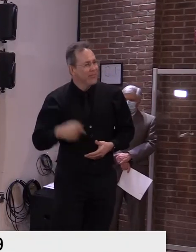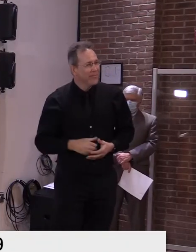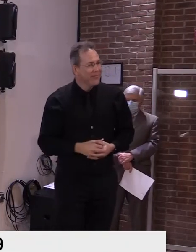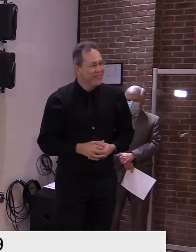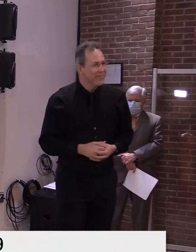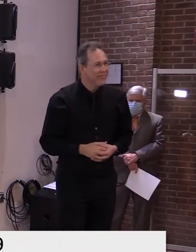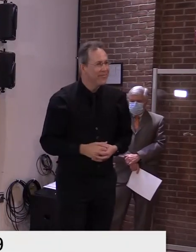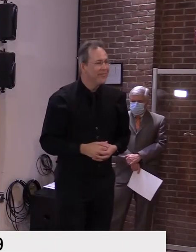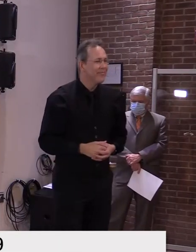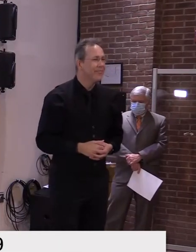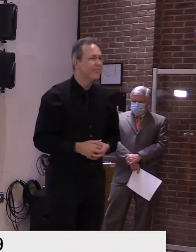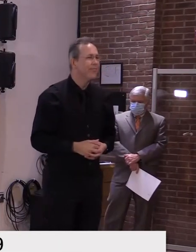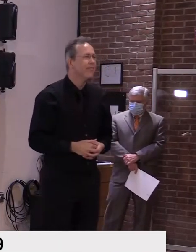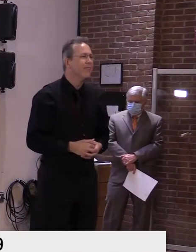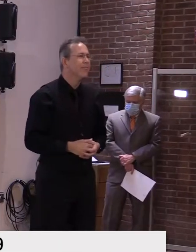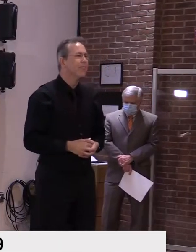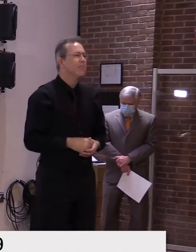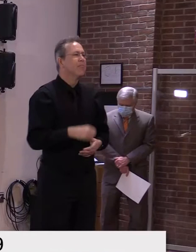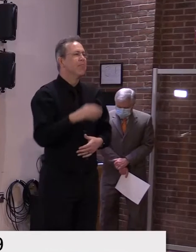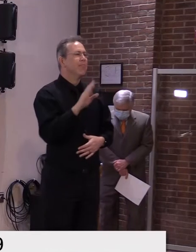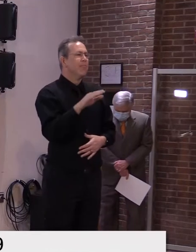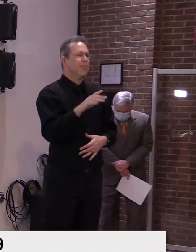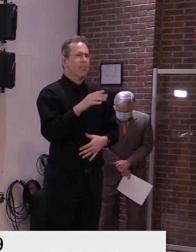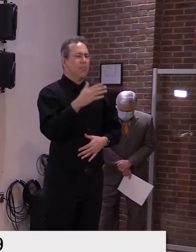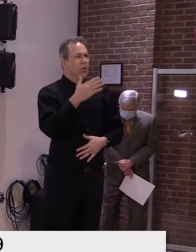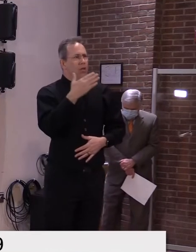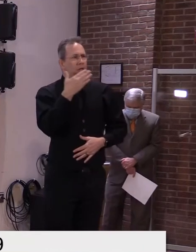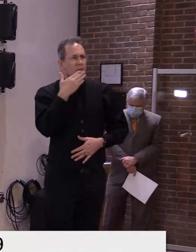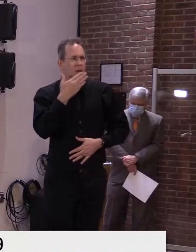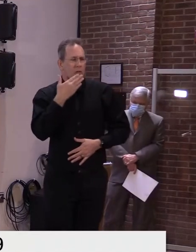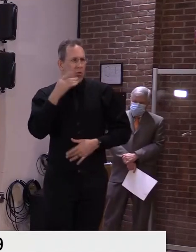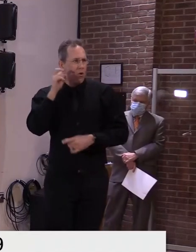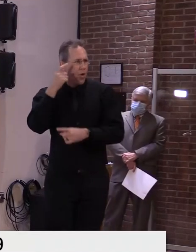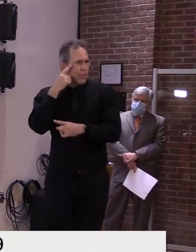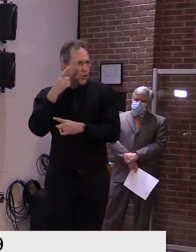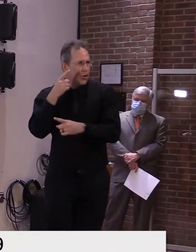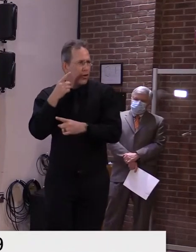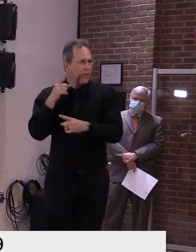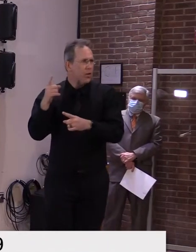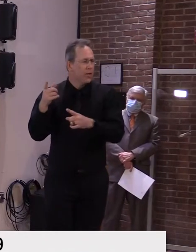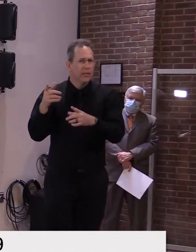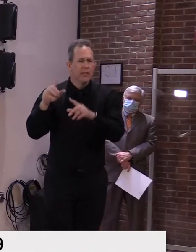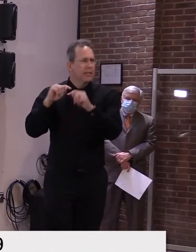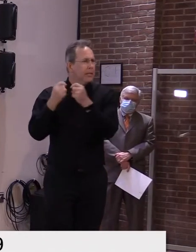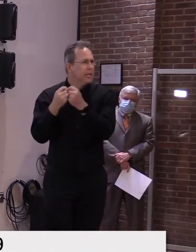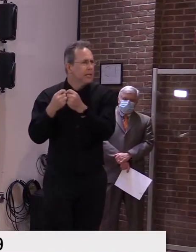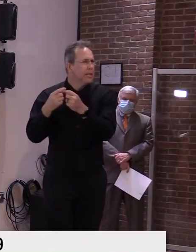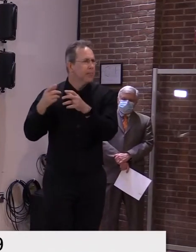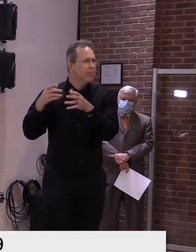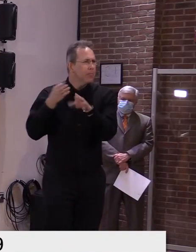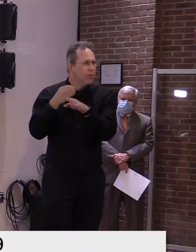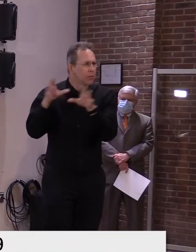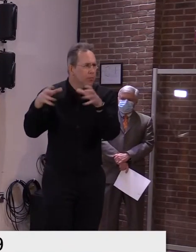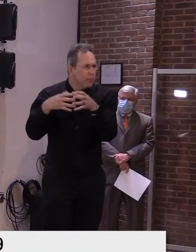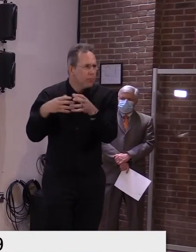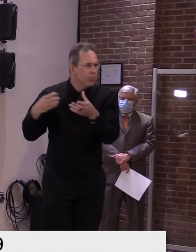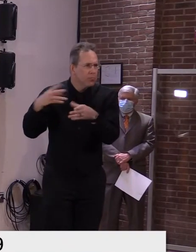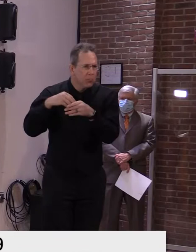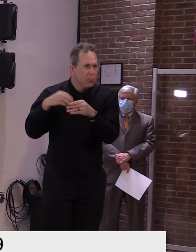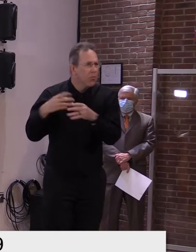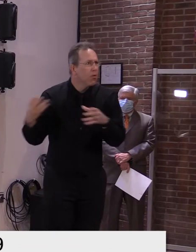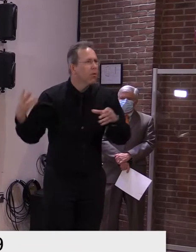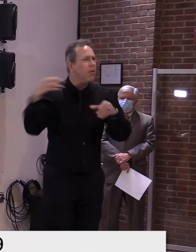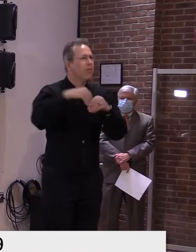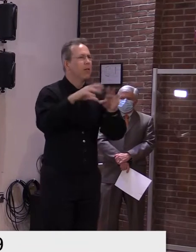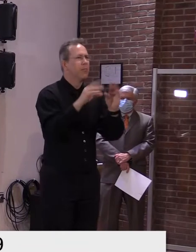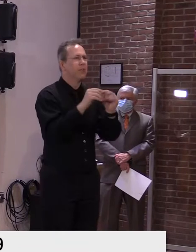I would sincerely like to thank Governor Scott and his whole team for co-hosting that virtual youth summit with us yesterday. I also want to say